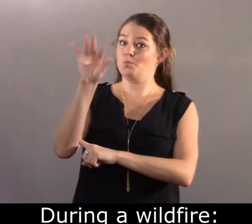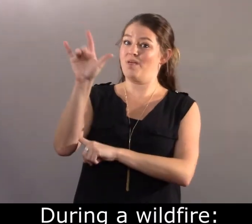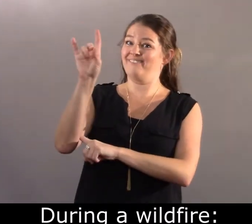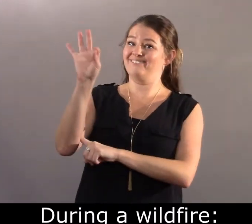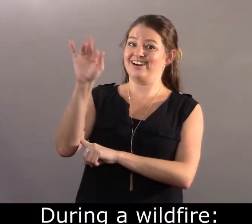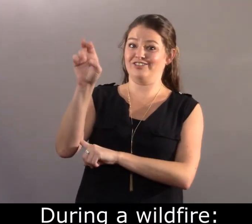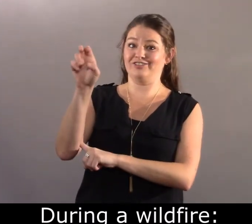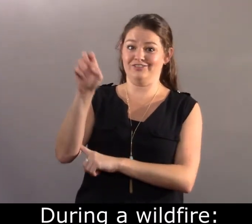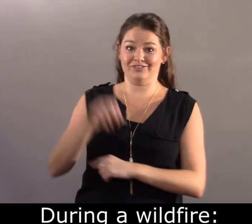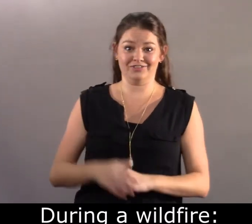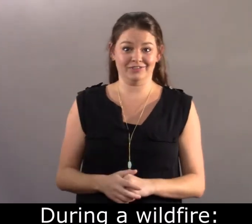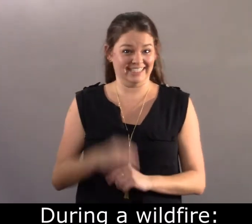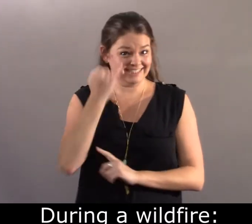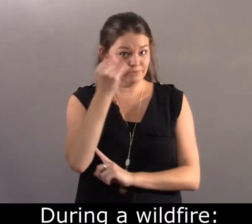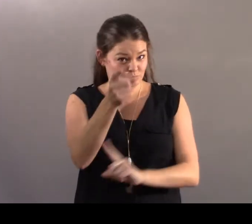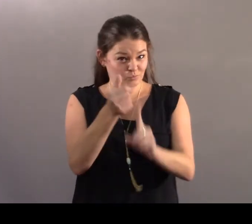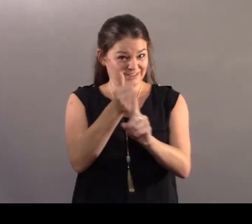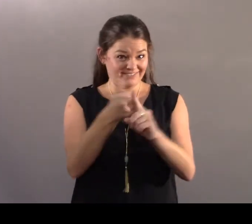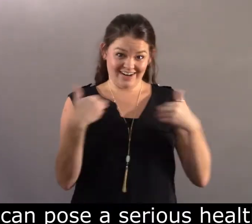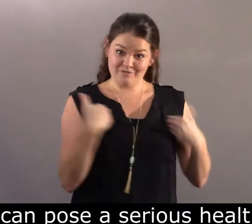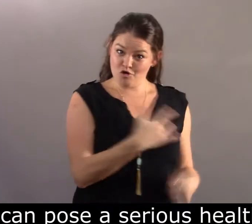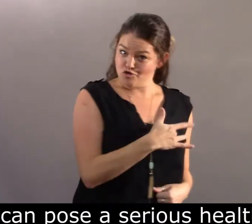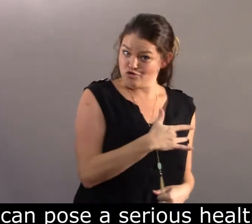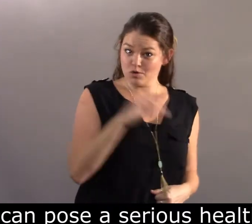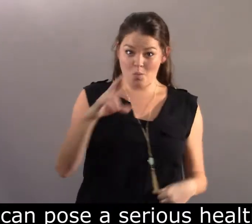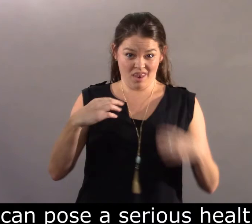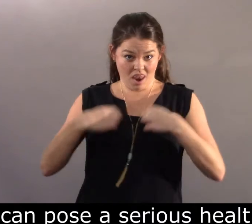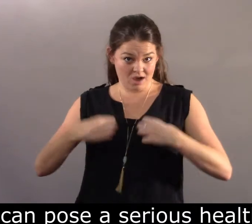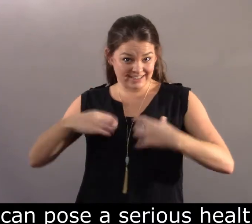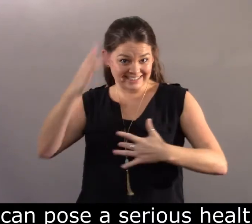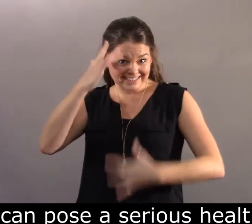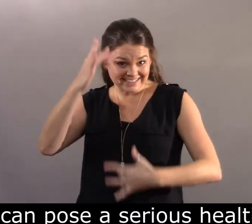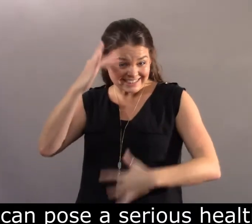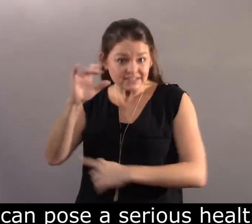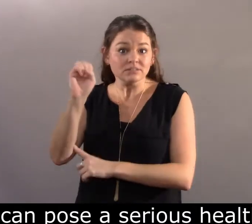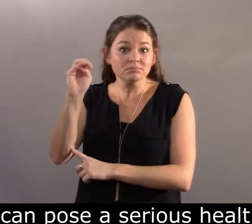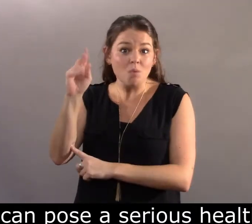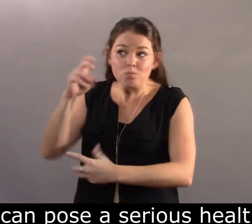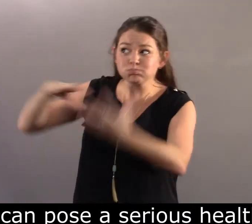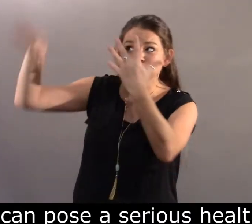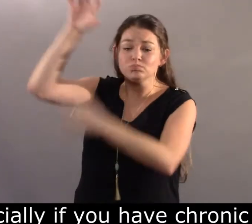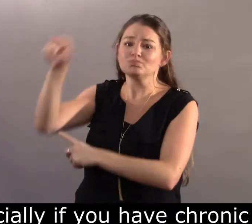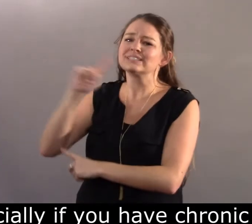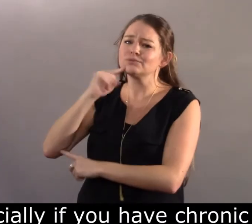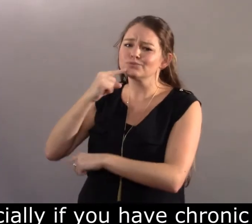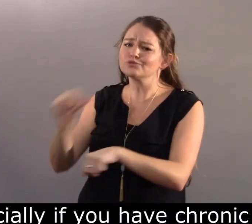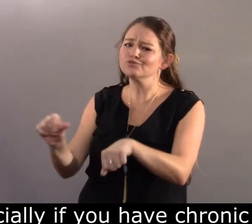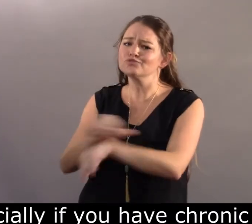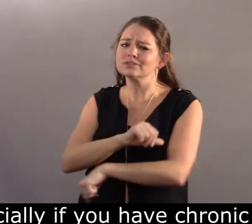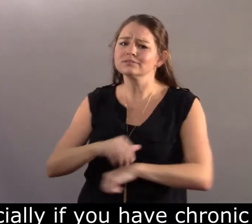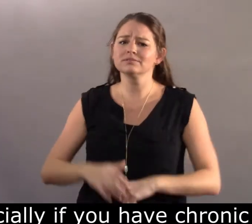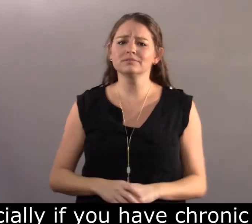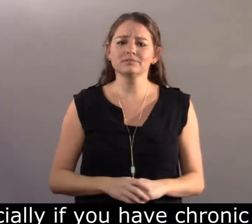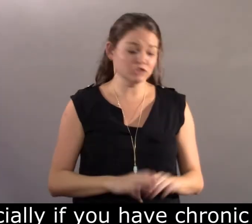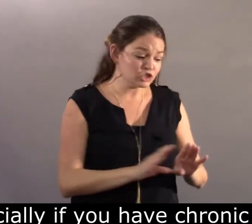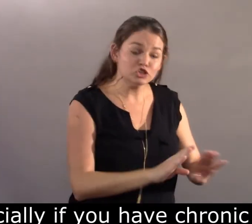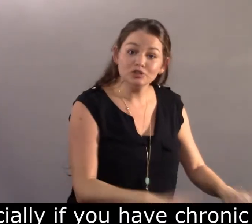During a wildfire, smoke can pose a serious health threat, especially if you have chronic heart or